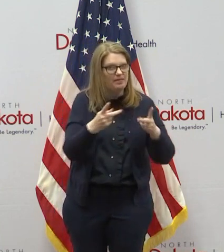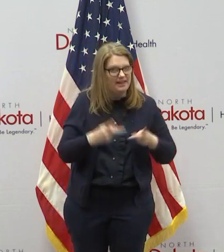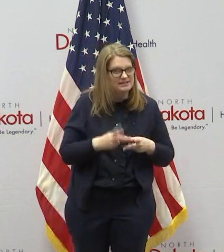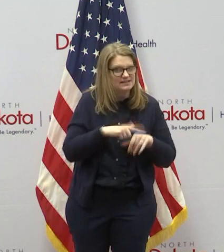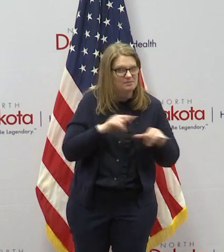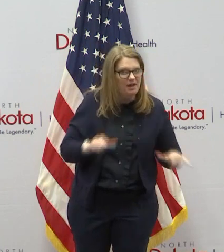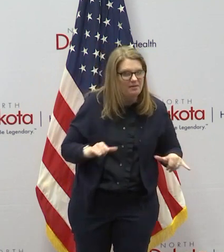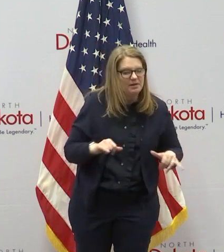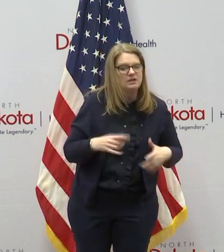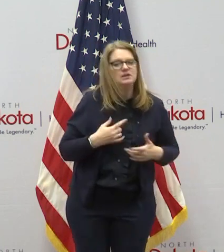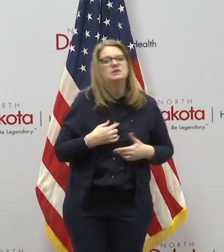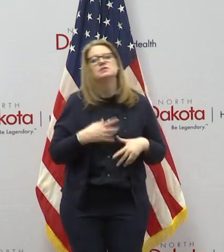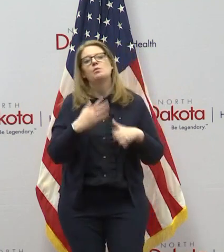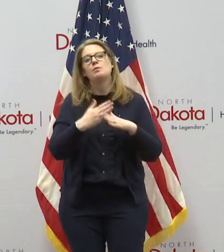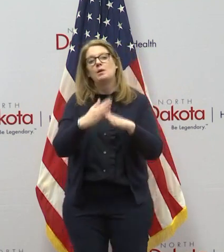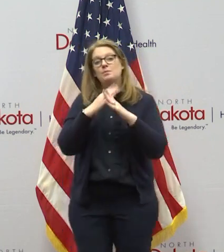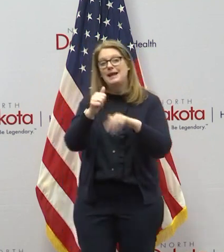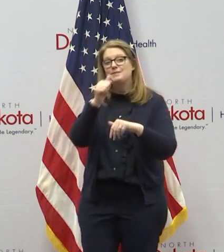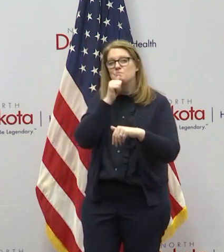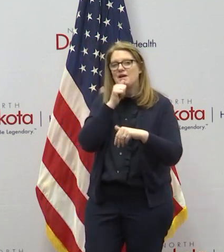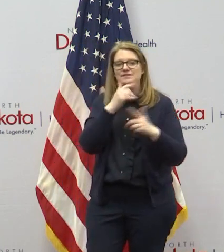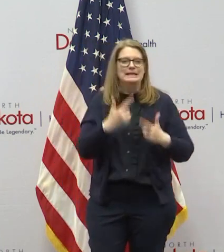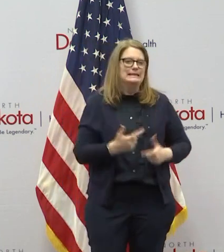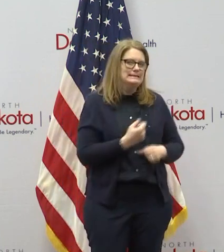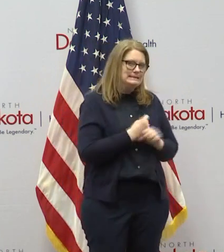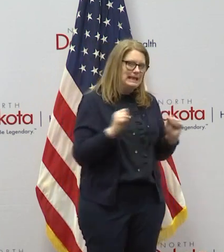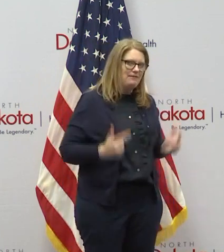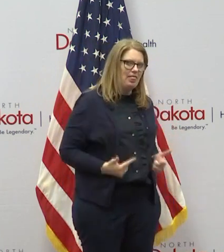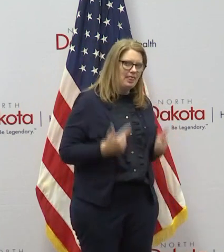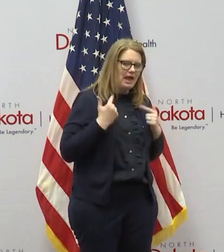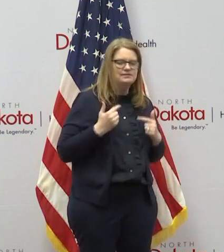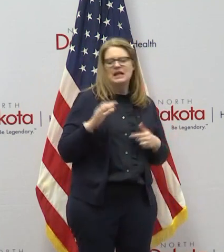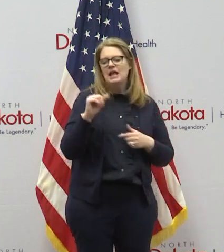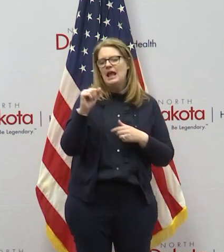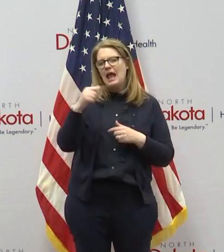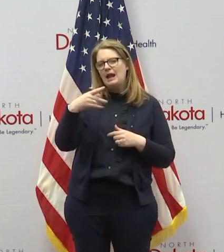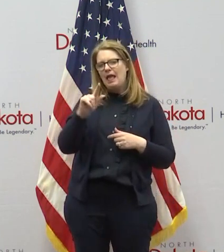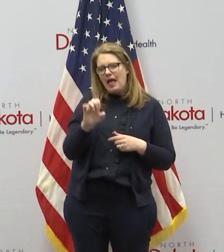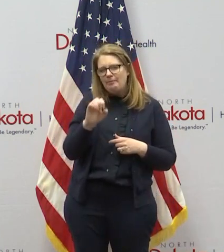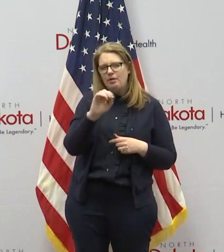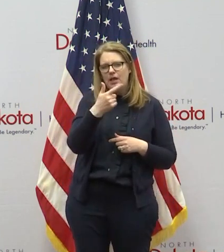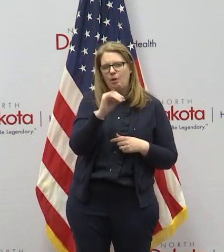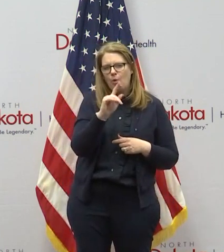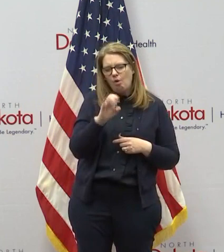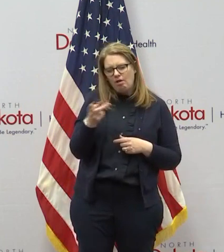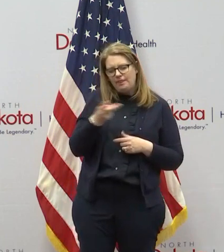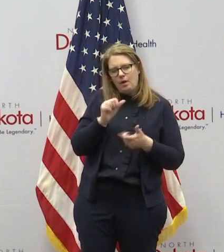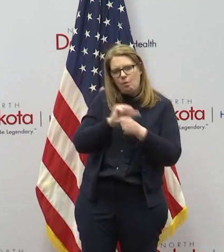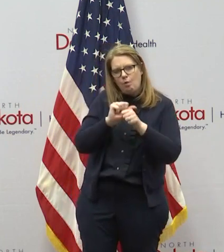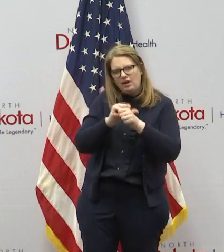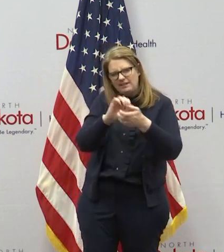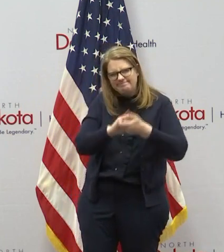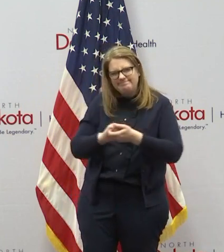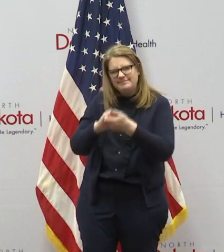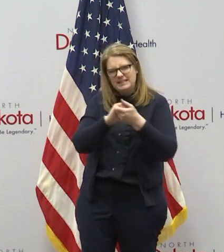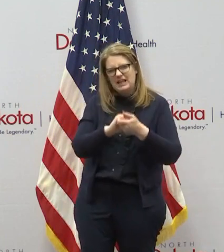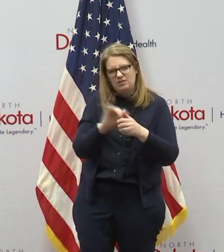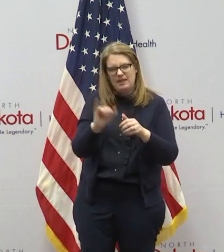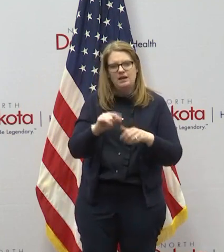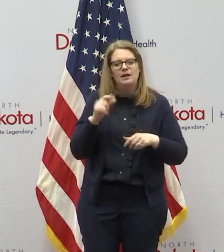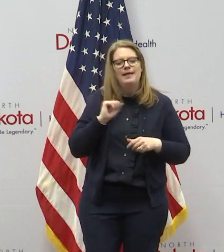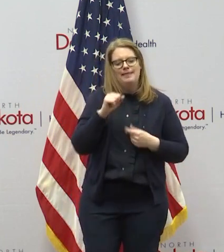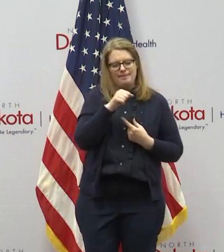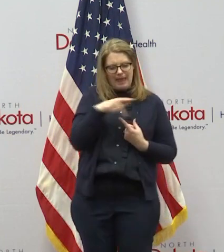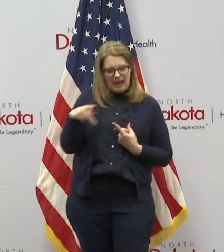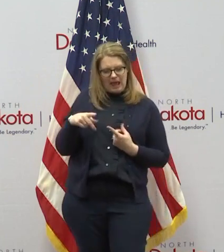and saving lives. We're doing both of those things simultaneously. This whole app was designed around protecting people's privacy. That